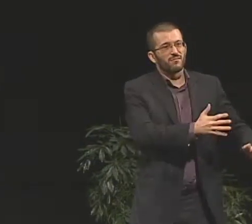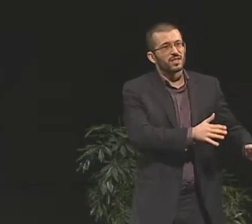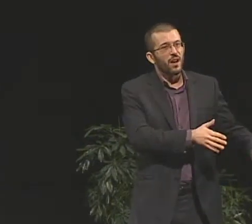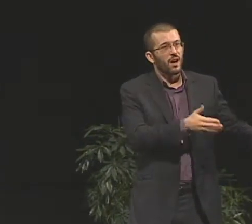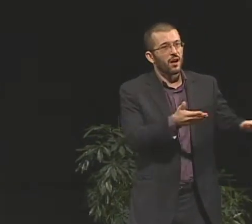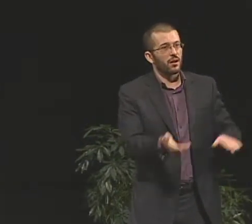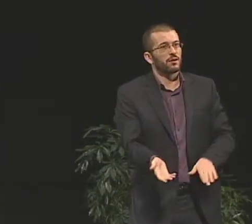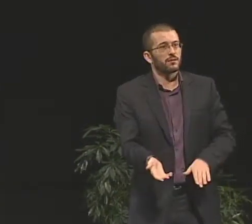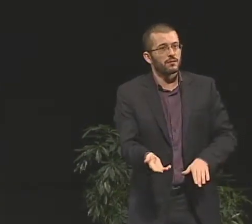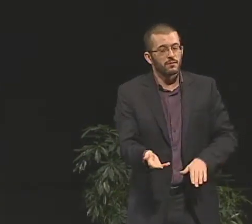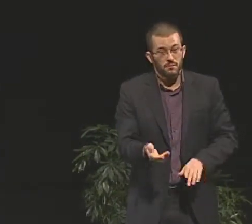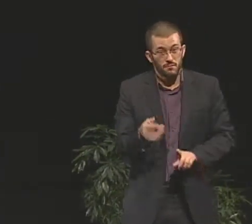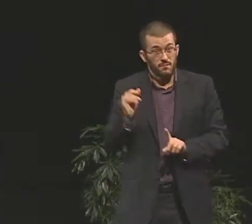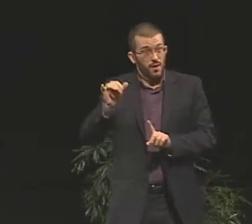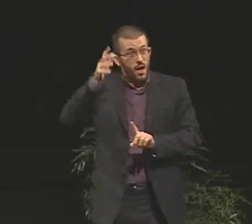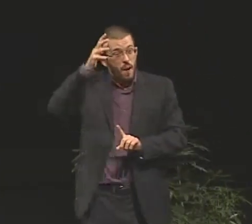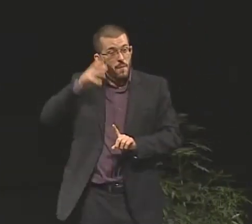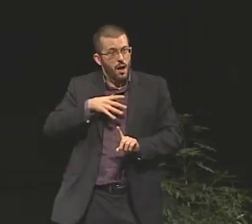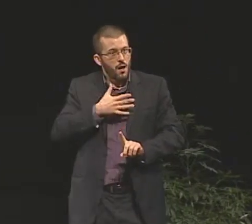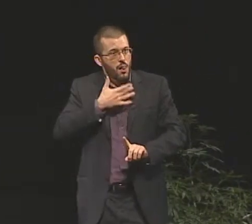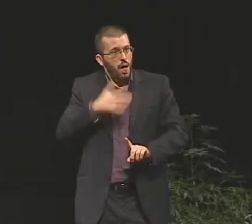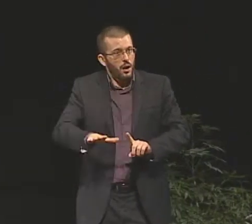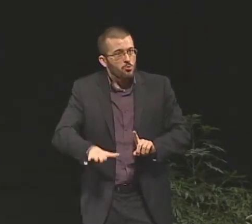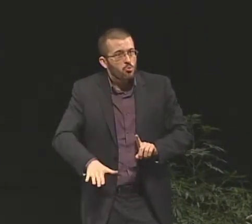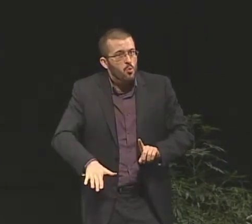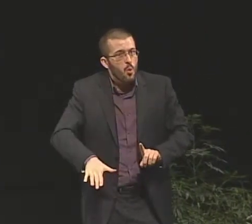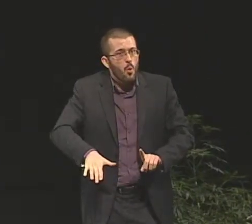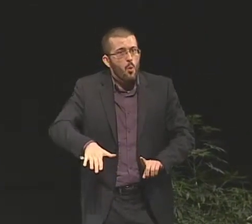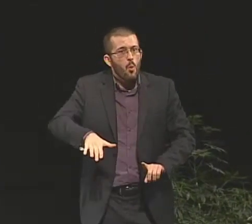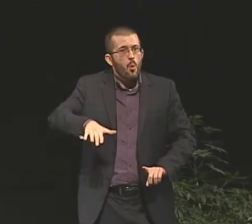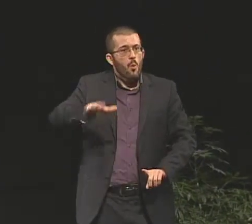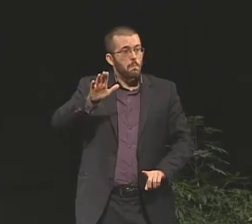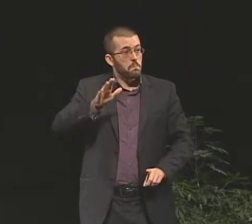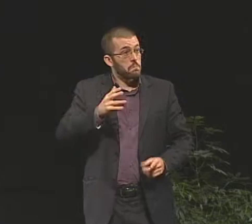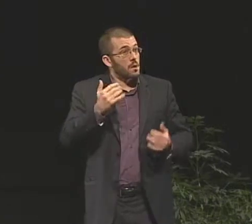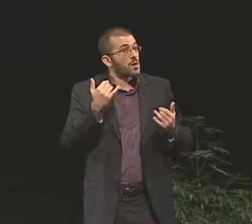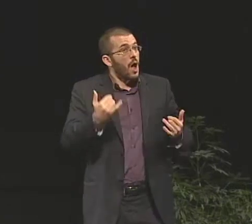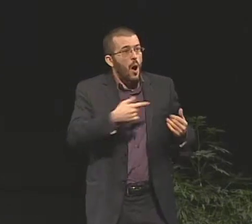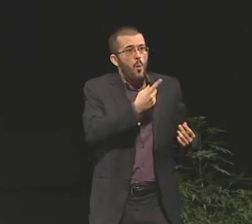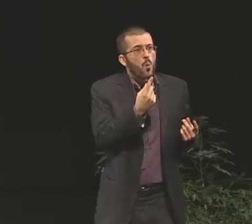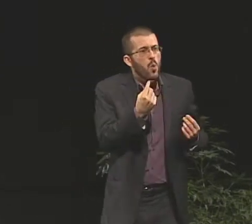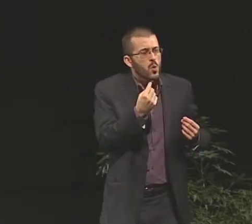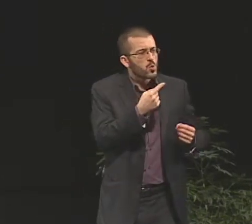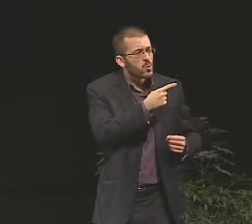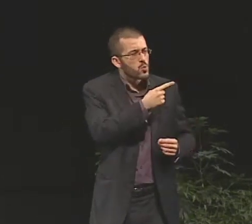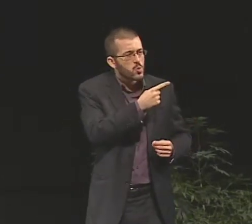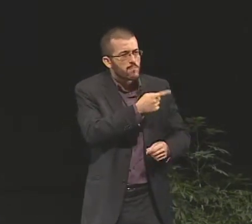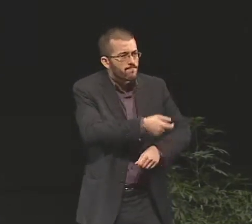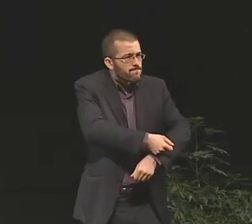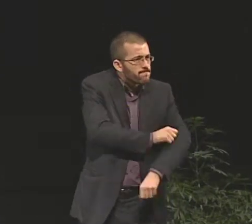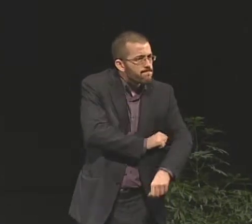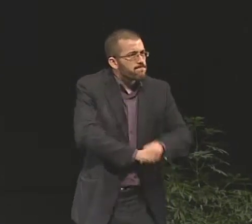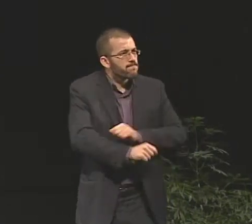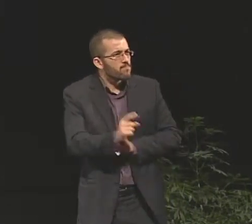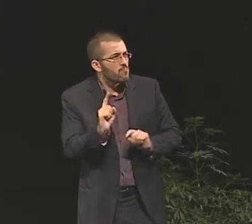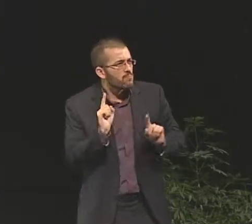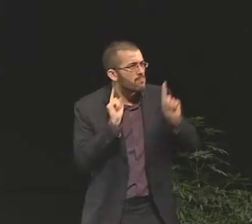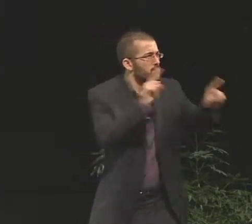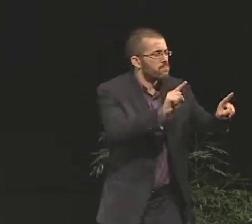were discarded and left to die. And this man was fortunate that he wasn't one of those victims. And as a result, he